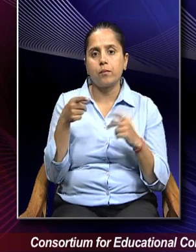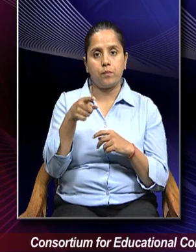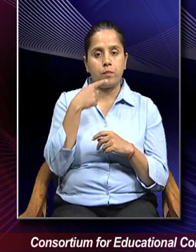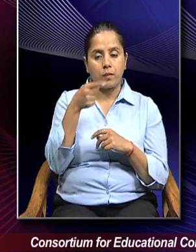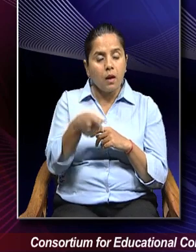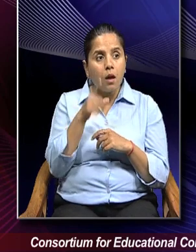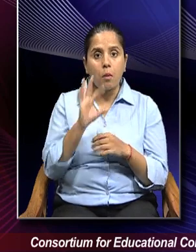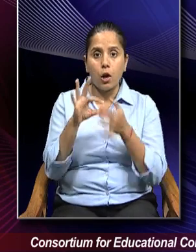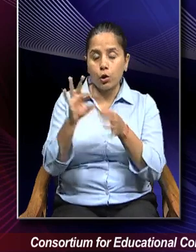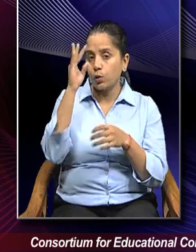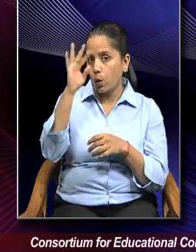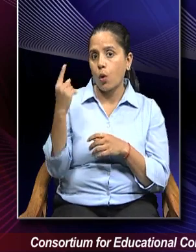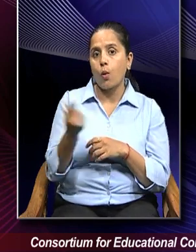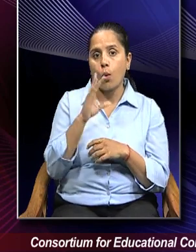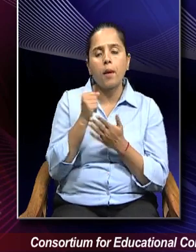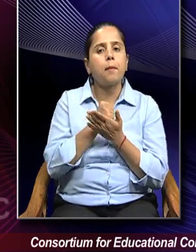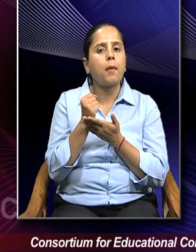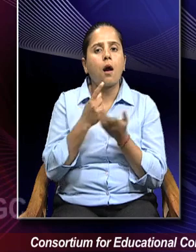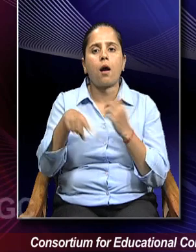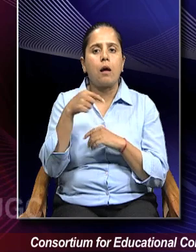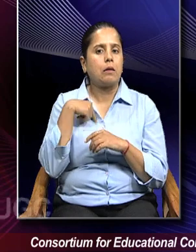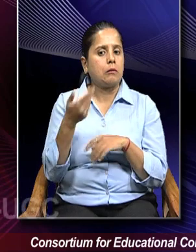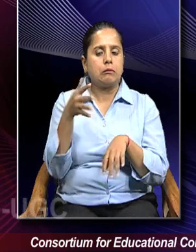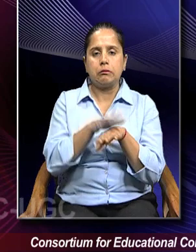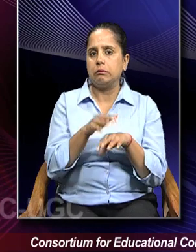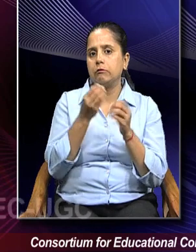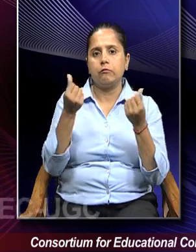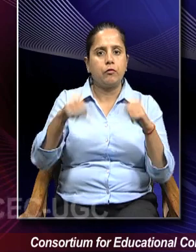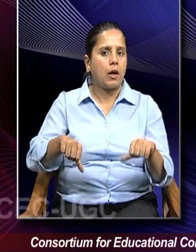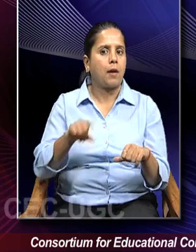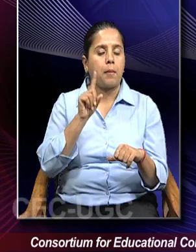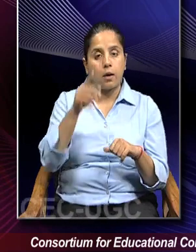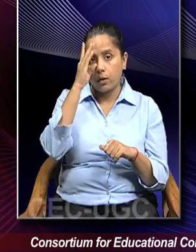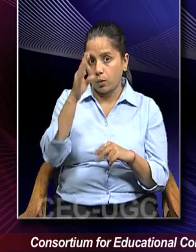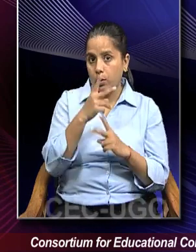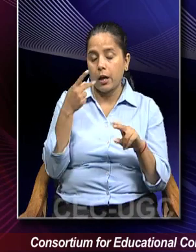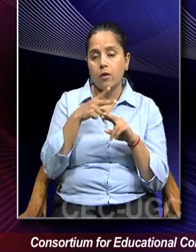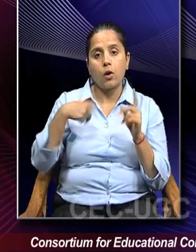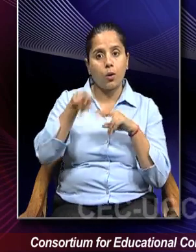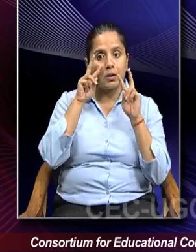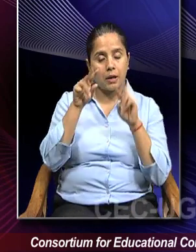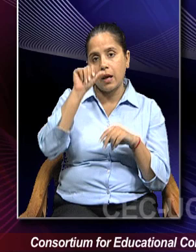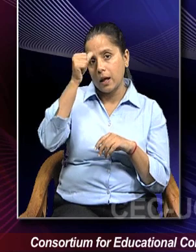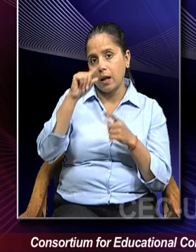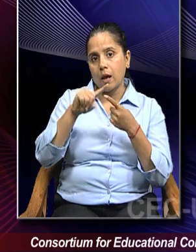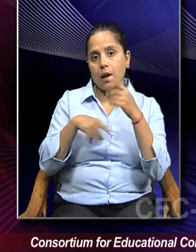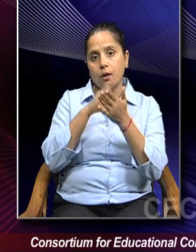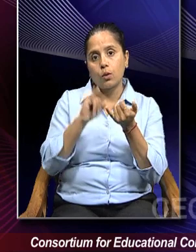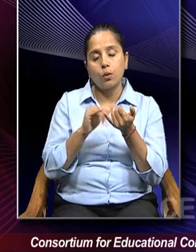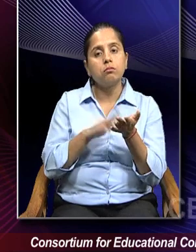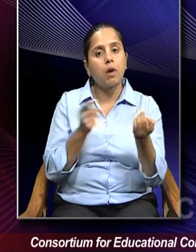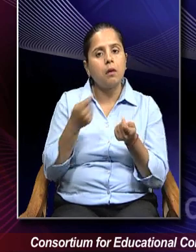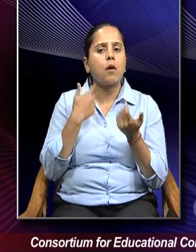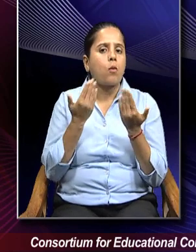a matter of theory only, practically we cannot implement it. But these theories, if we look at the Indian ethos in management, we can